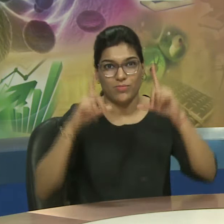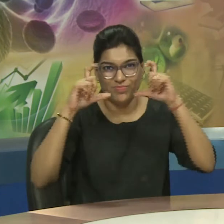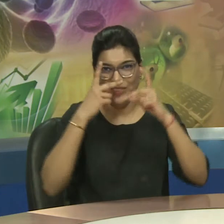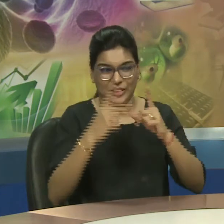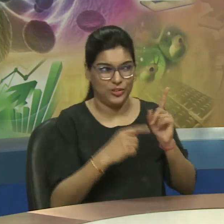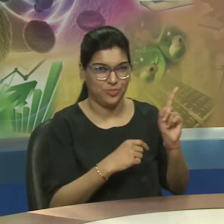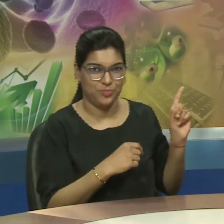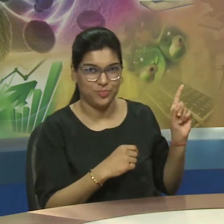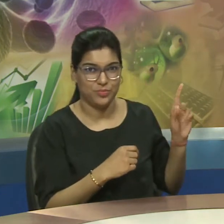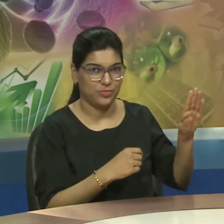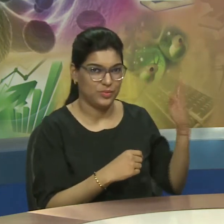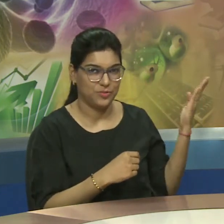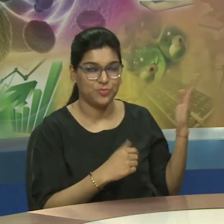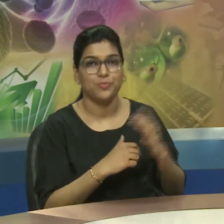the owner of the ship